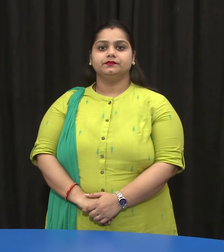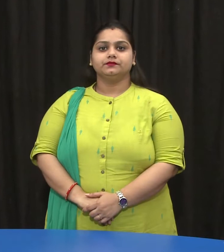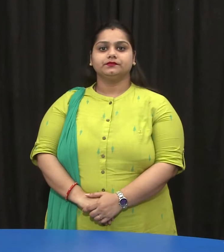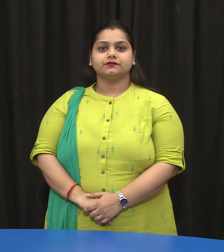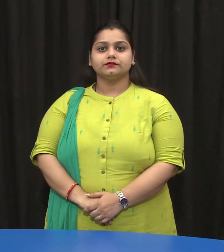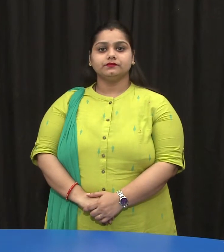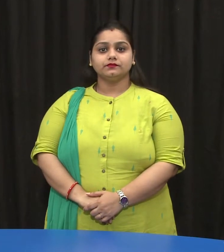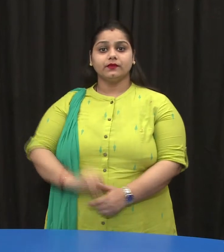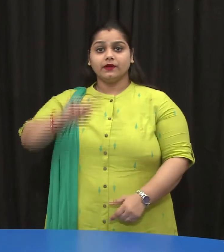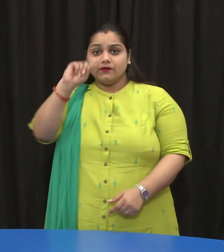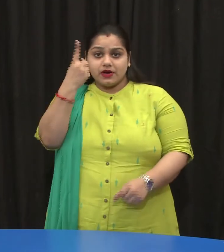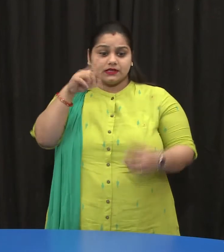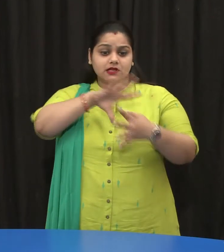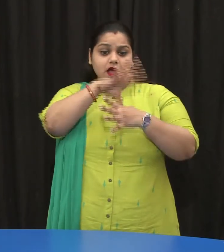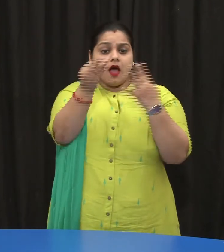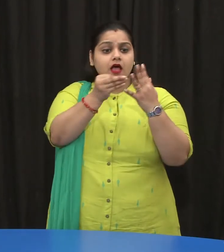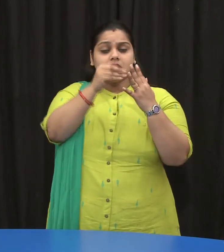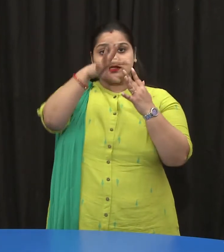Select the entire data set.